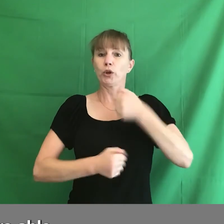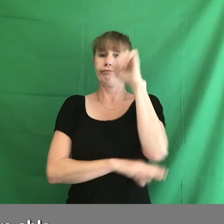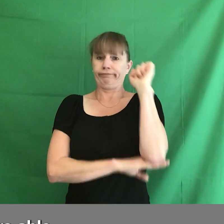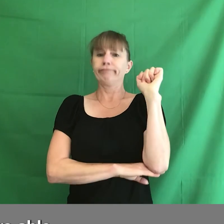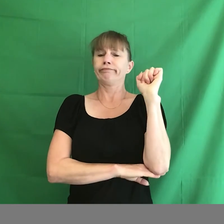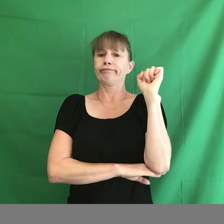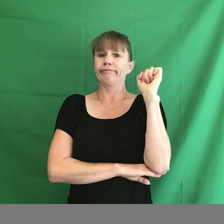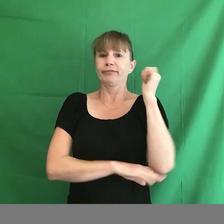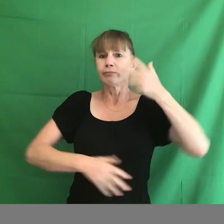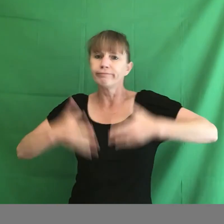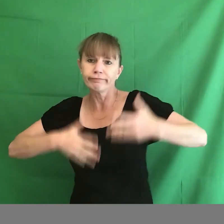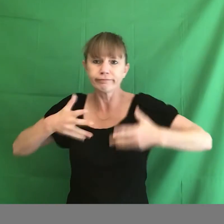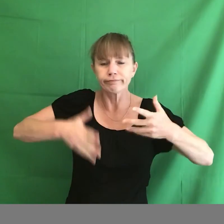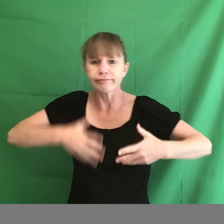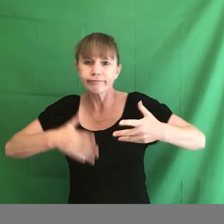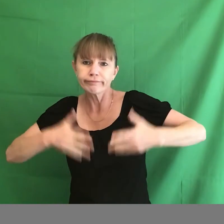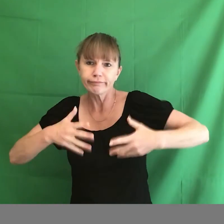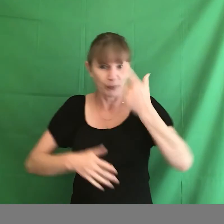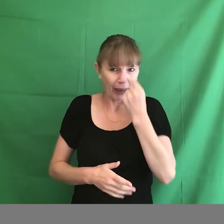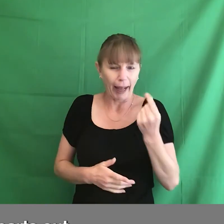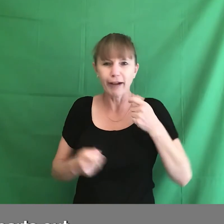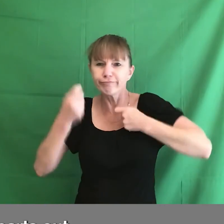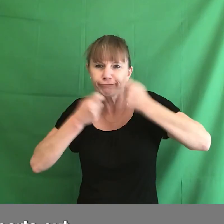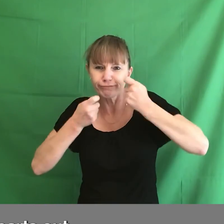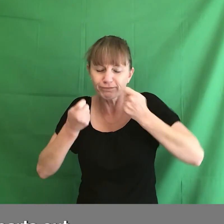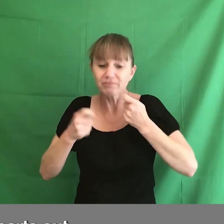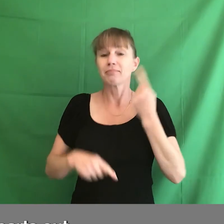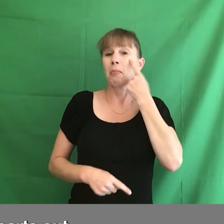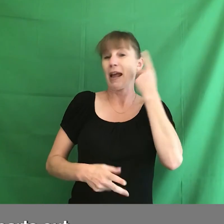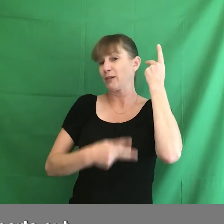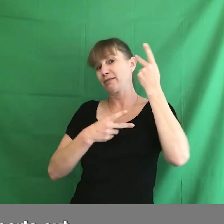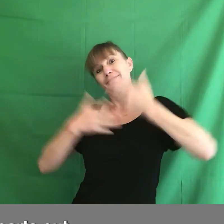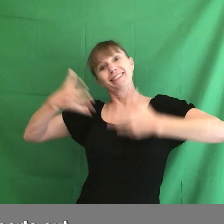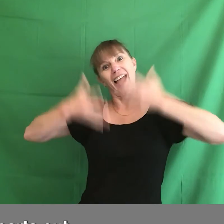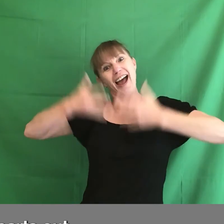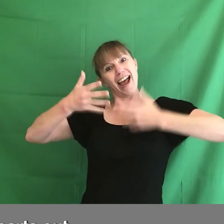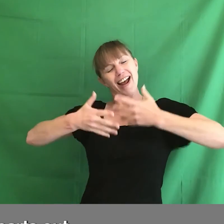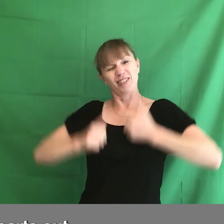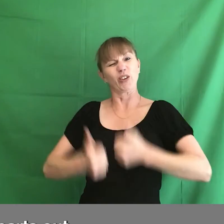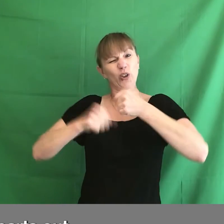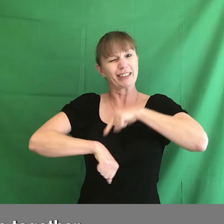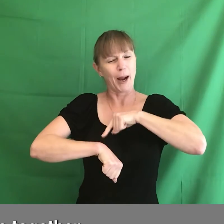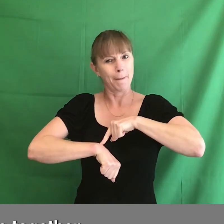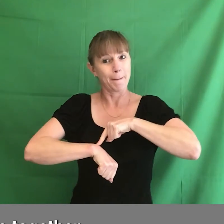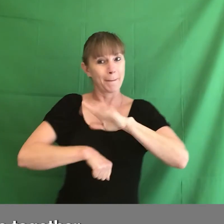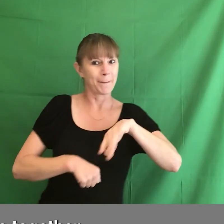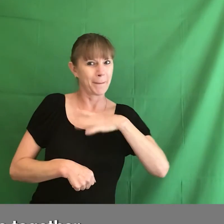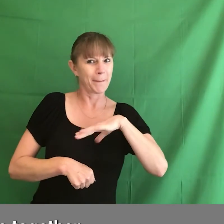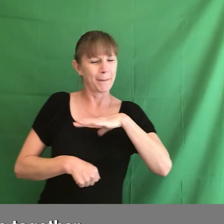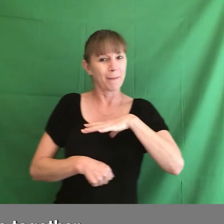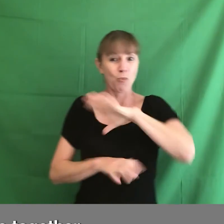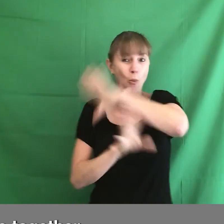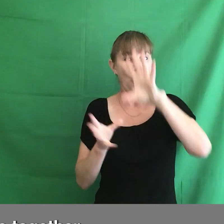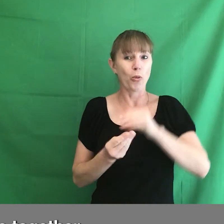good posture so you can take some good breaths. And let's sing our hearts out and have a great time singing it all the way